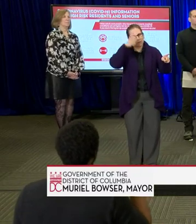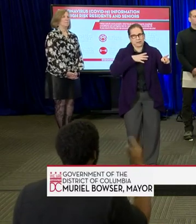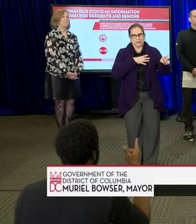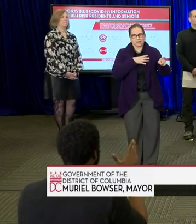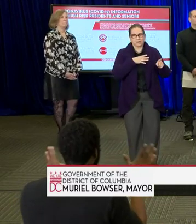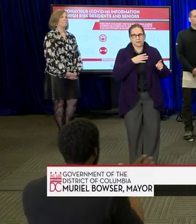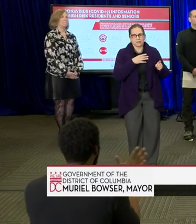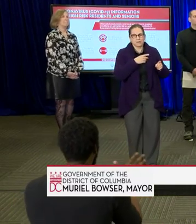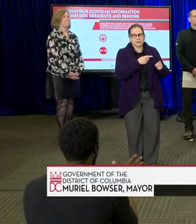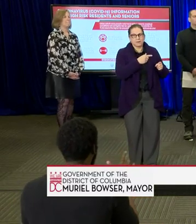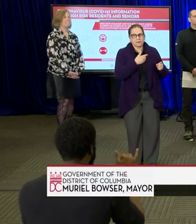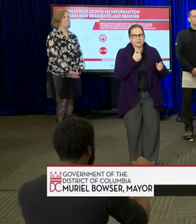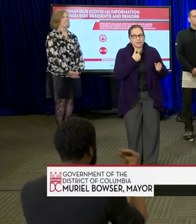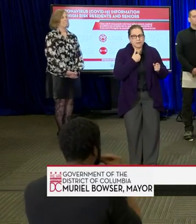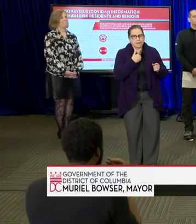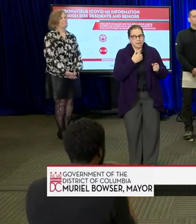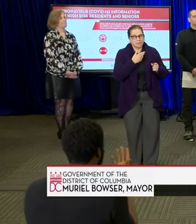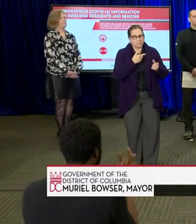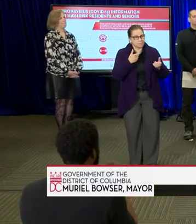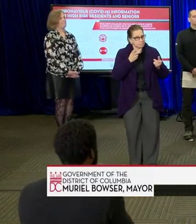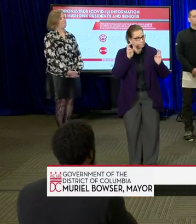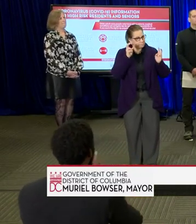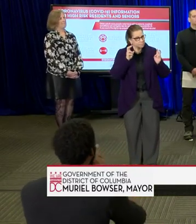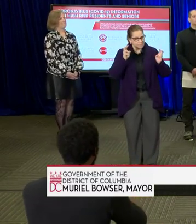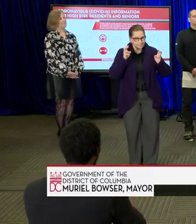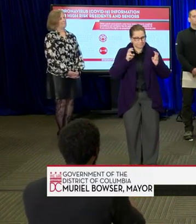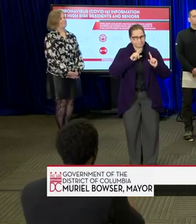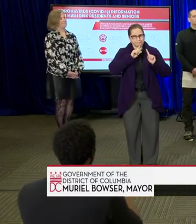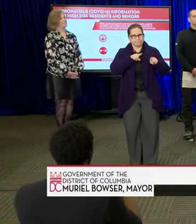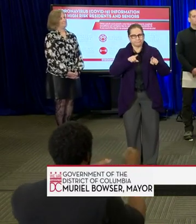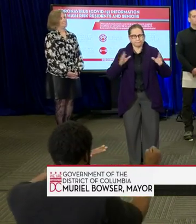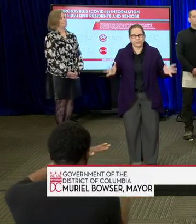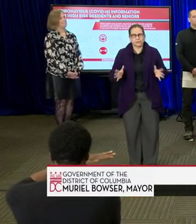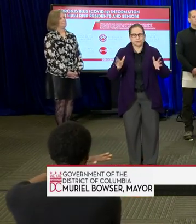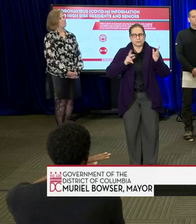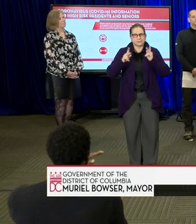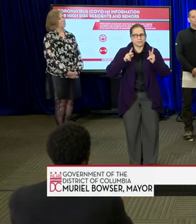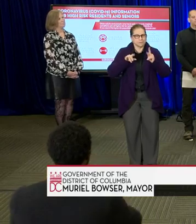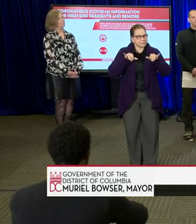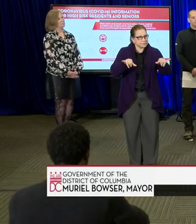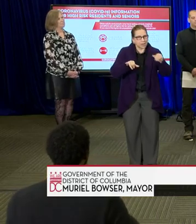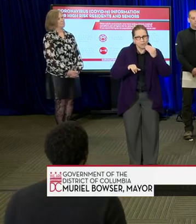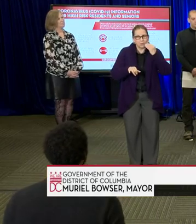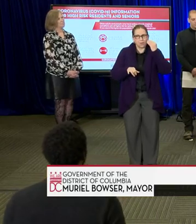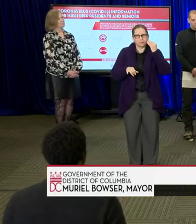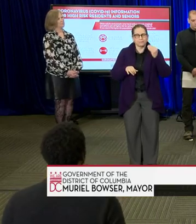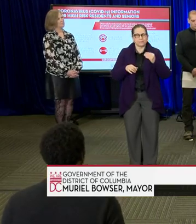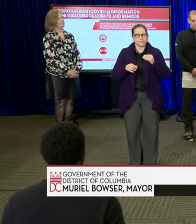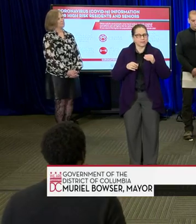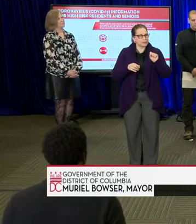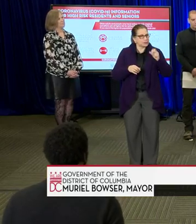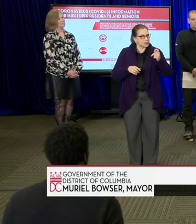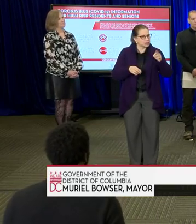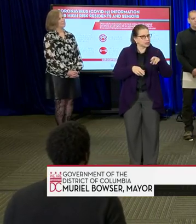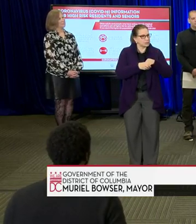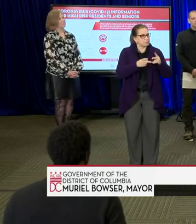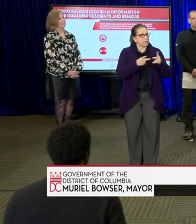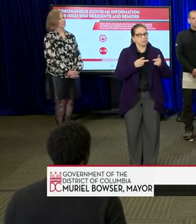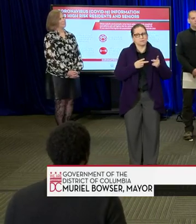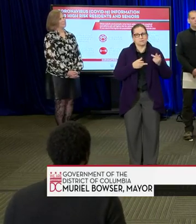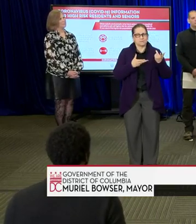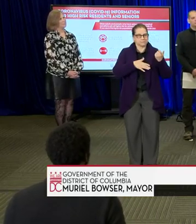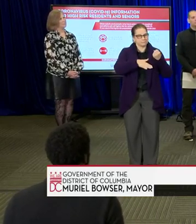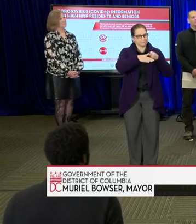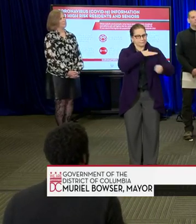that, why not order a stay-in-place or shelter-in-place directive? What we know is that we